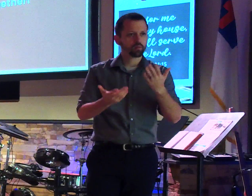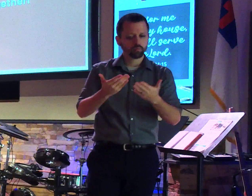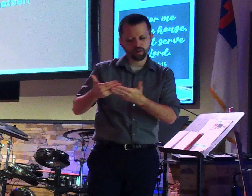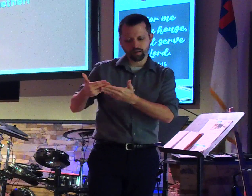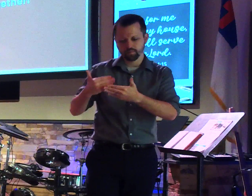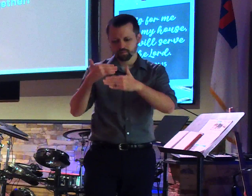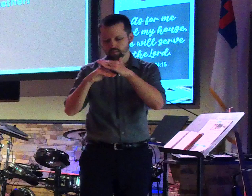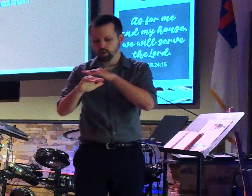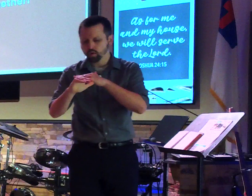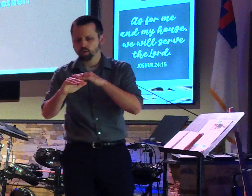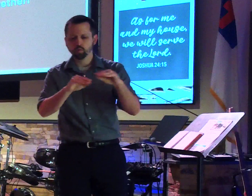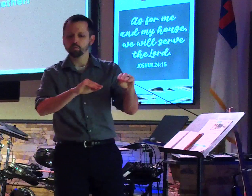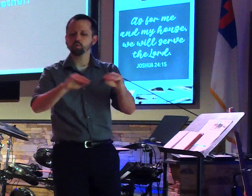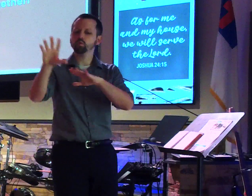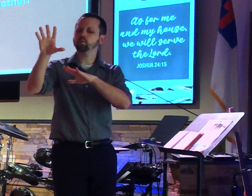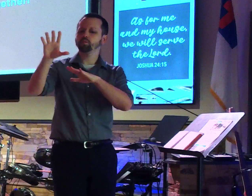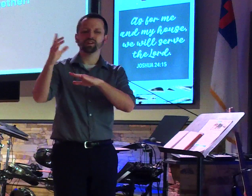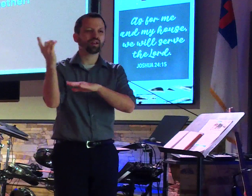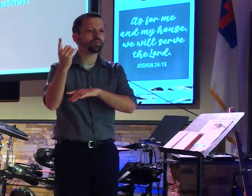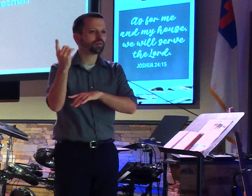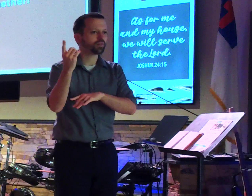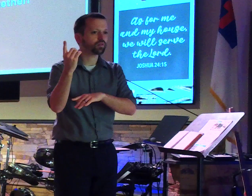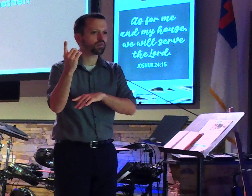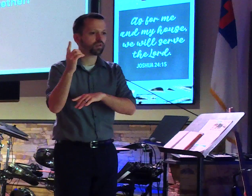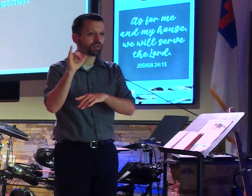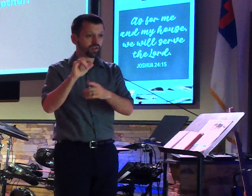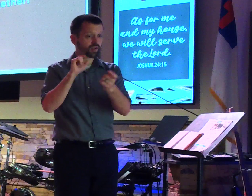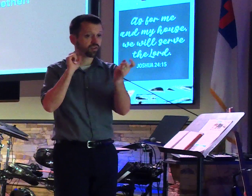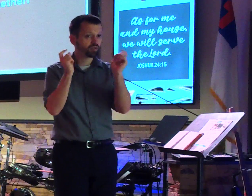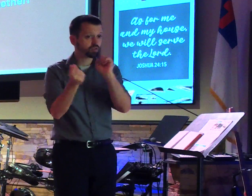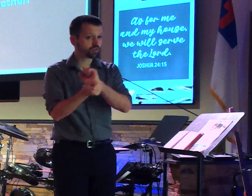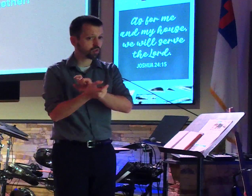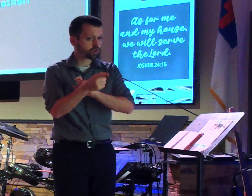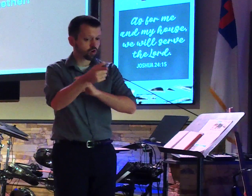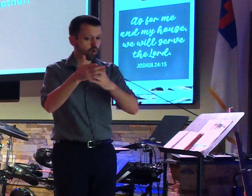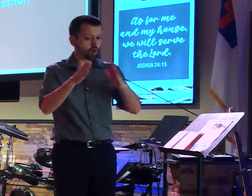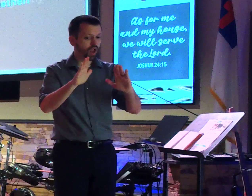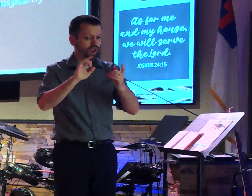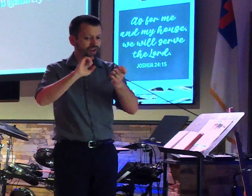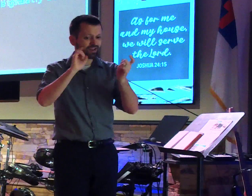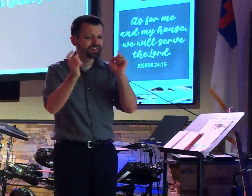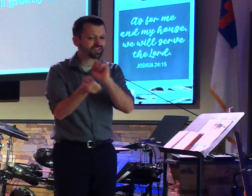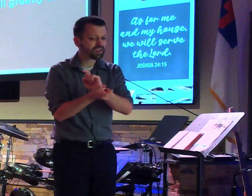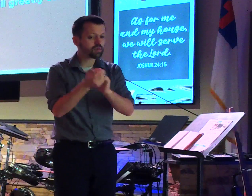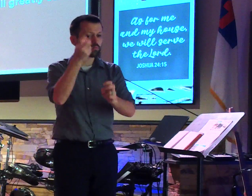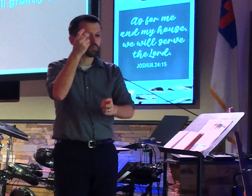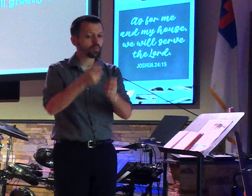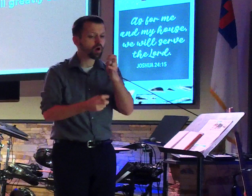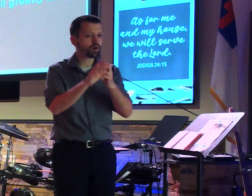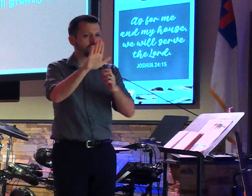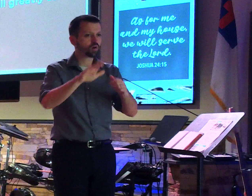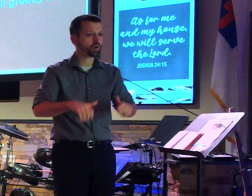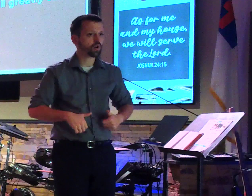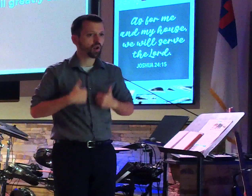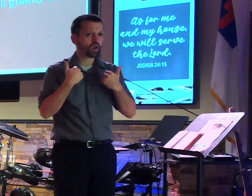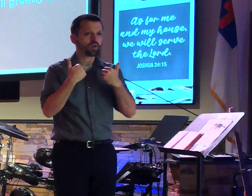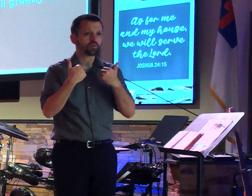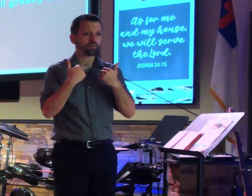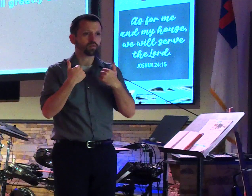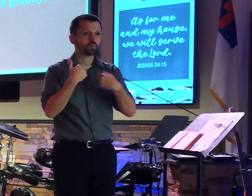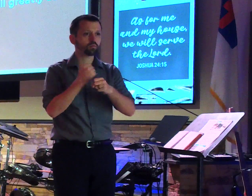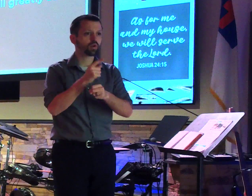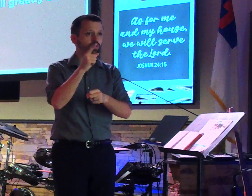be moving, it could be whatever. But if you allow the change or you allow a trial in your life to separate you on a daily